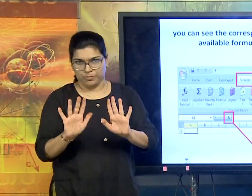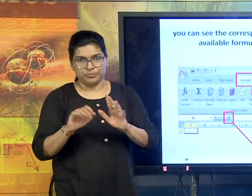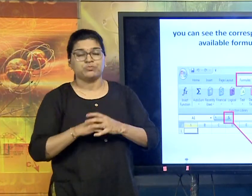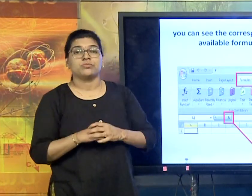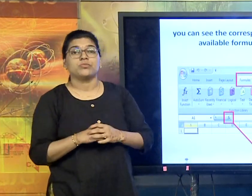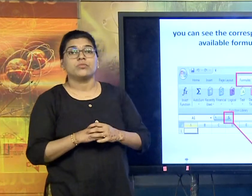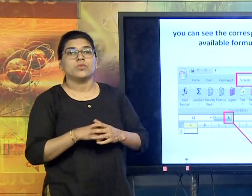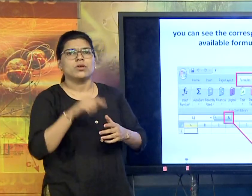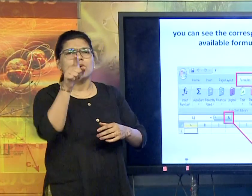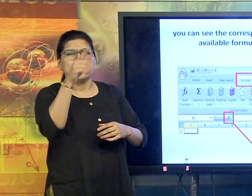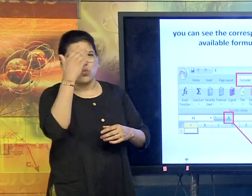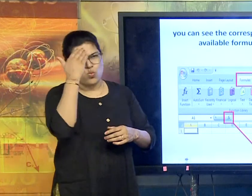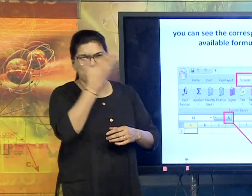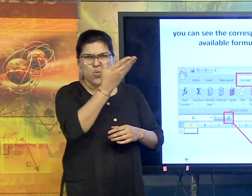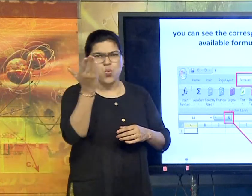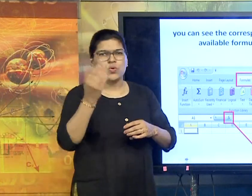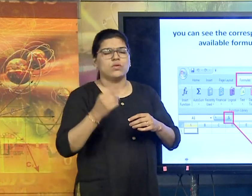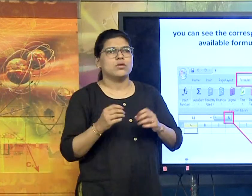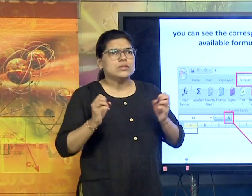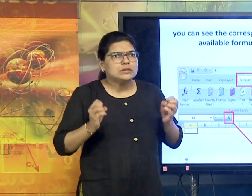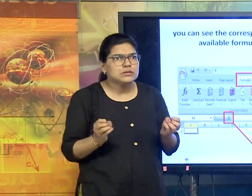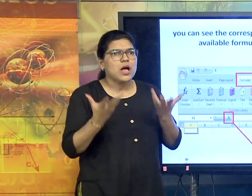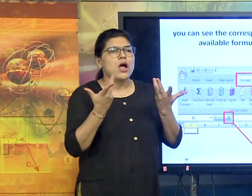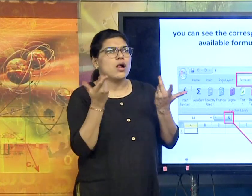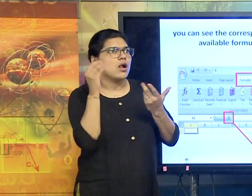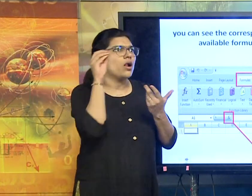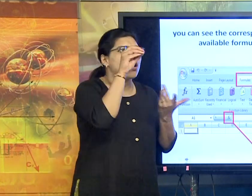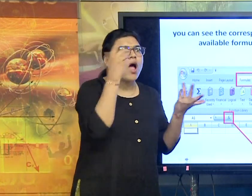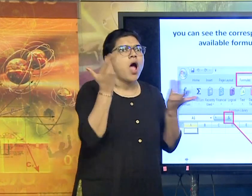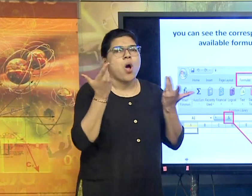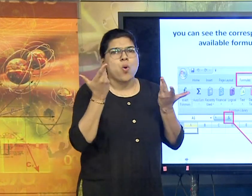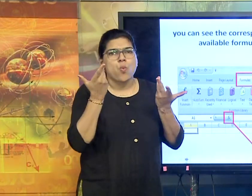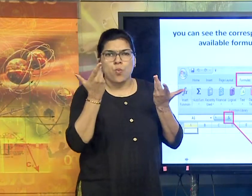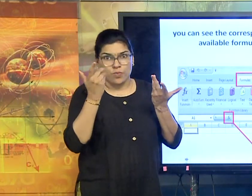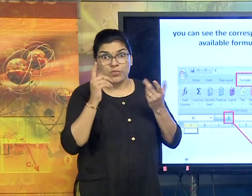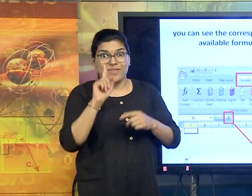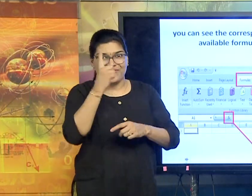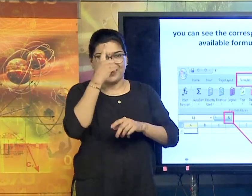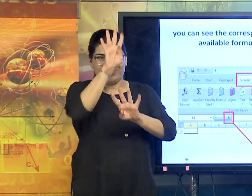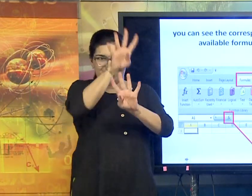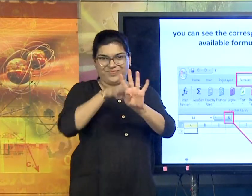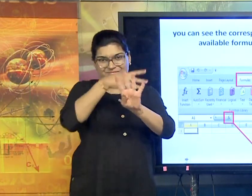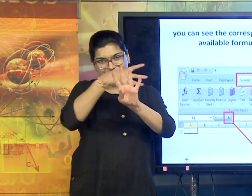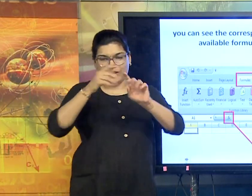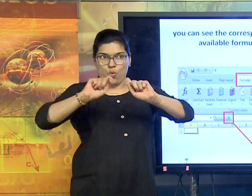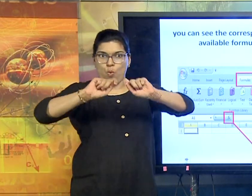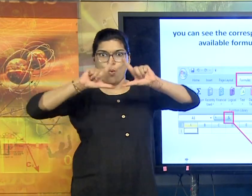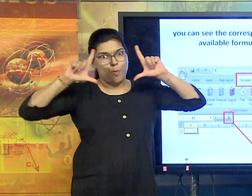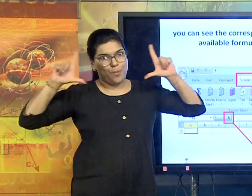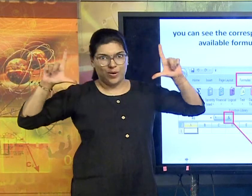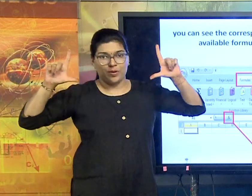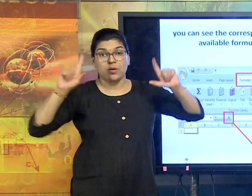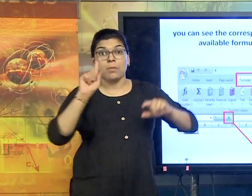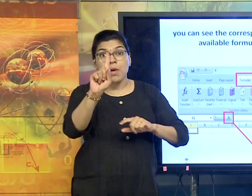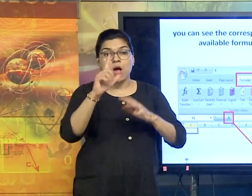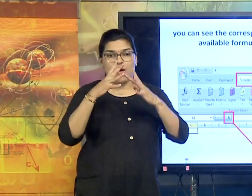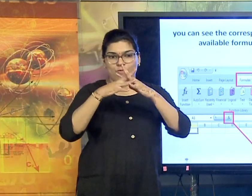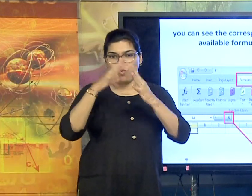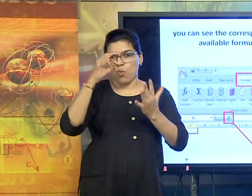So these are both same. You all must be aware that whenever you open your Excel